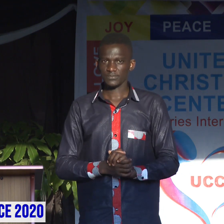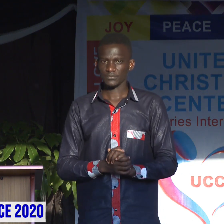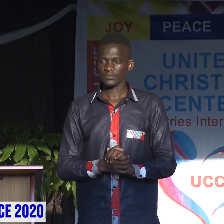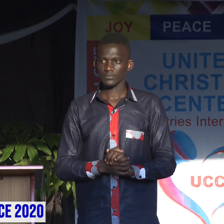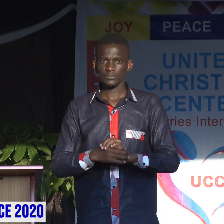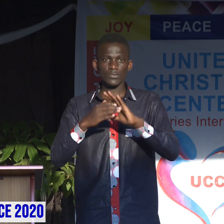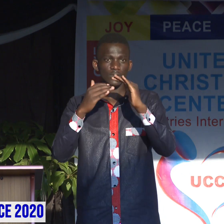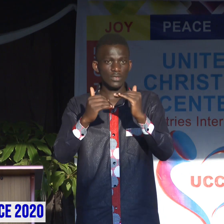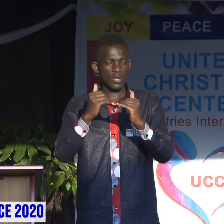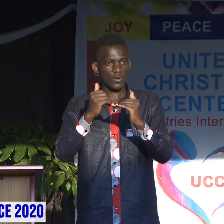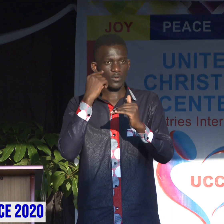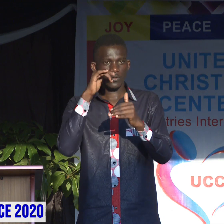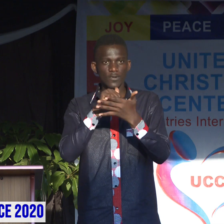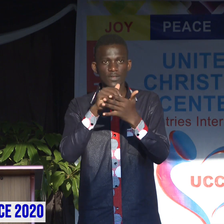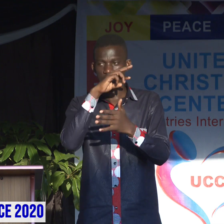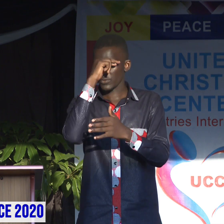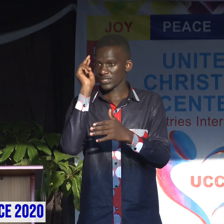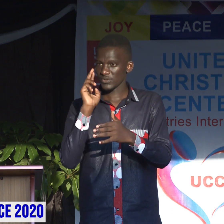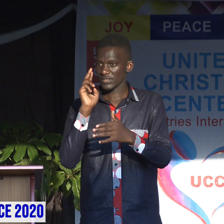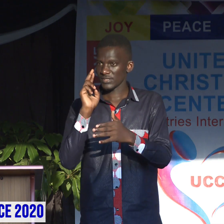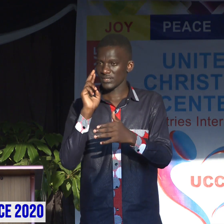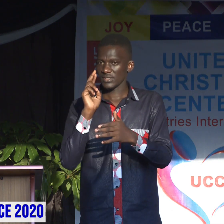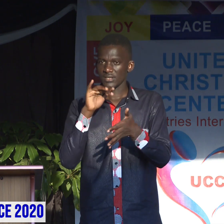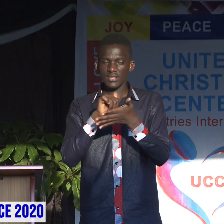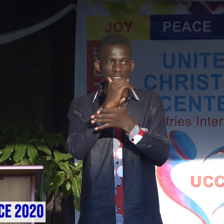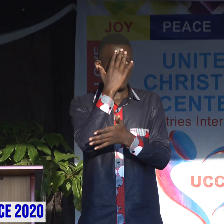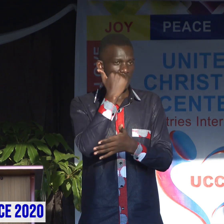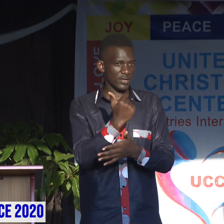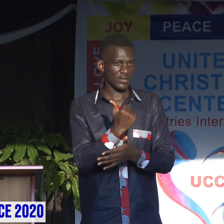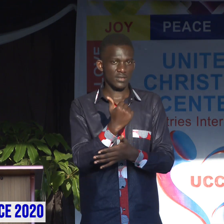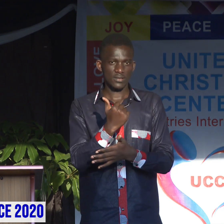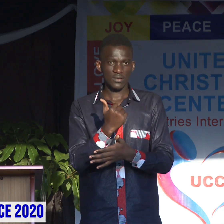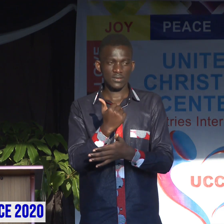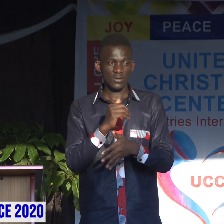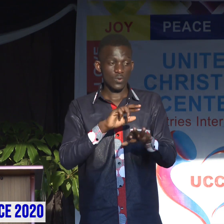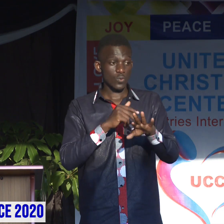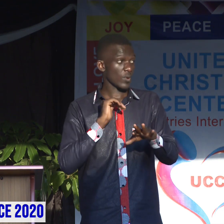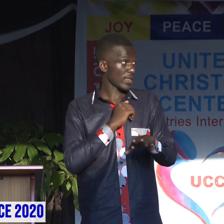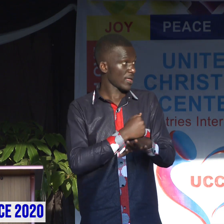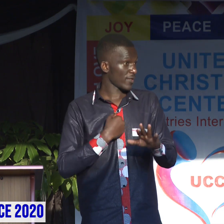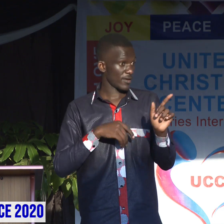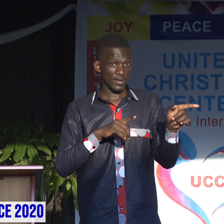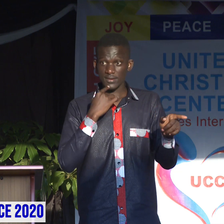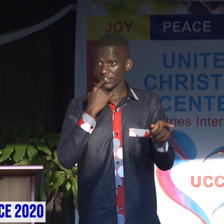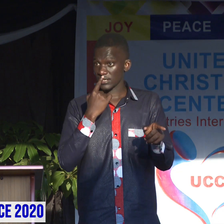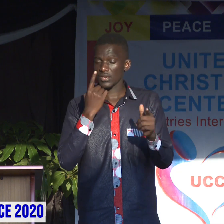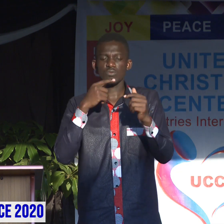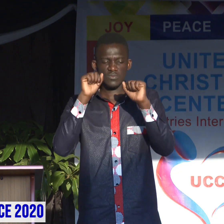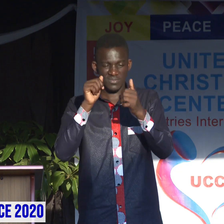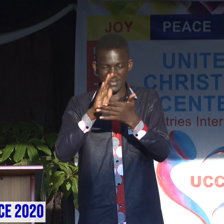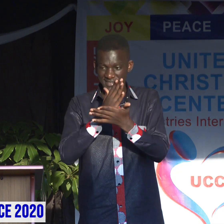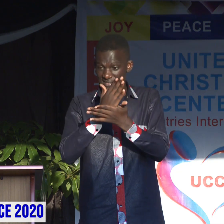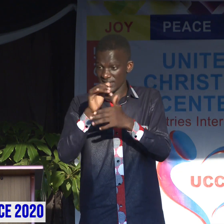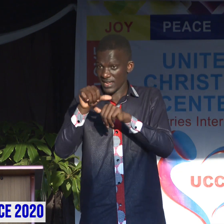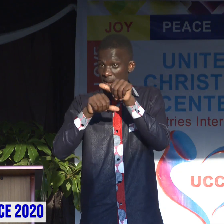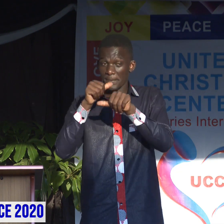system. And for that reason, chobolaba. Mami boyangambi etogenda kusharinga ku bintu